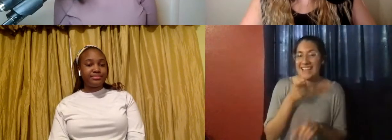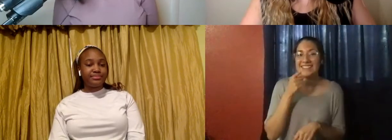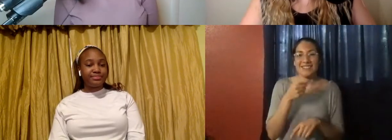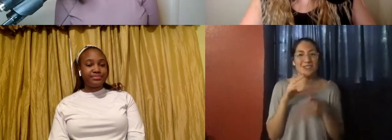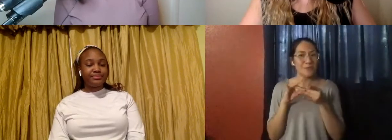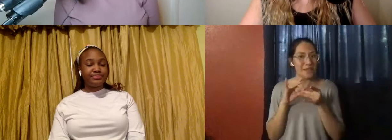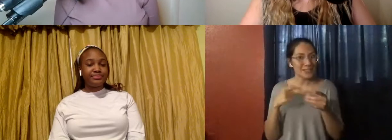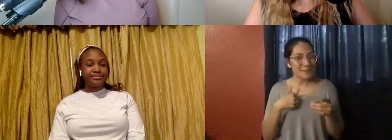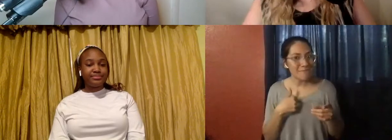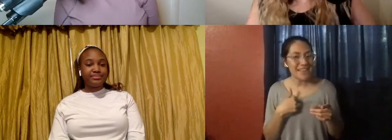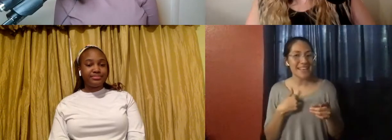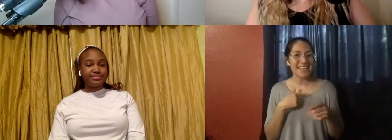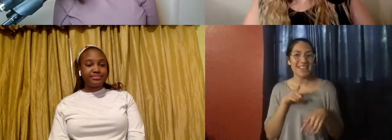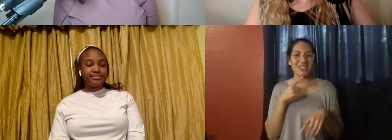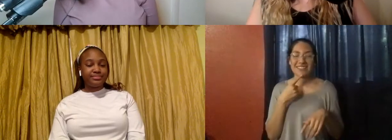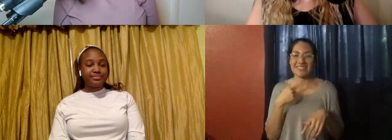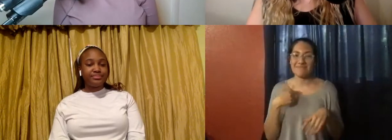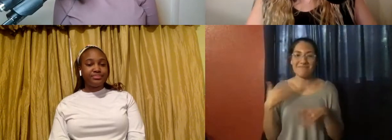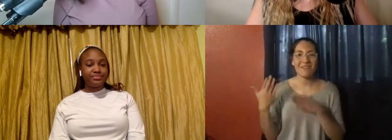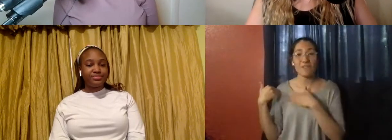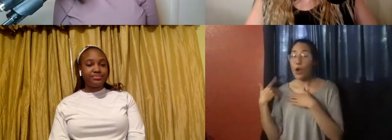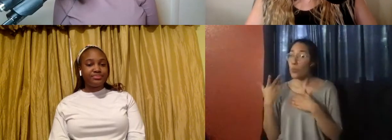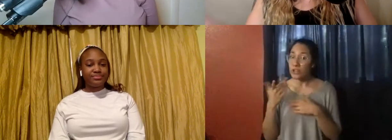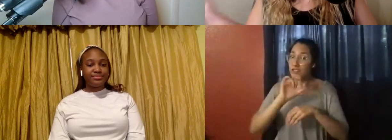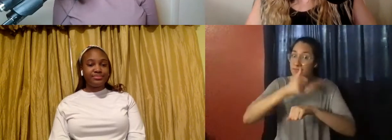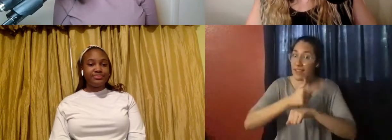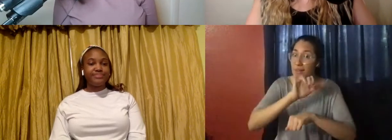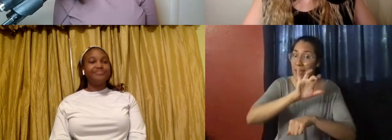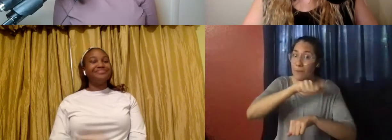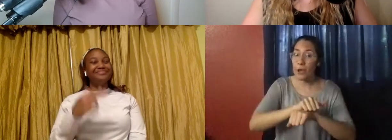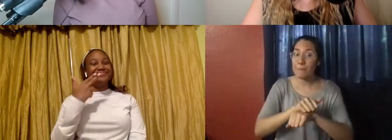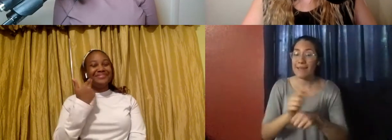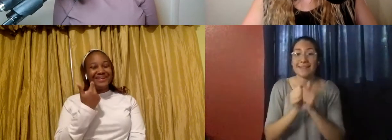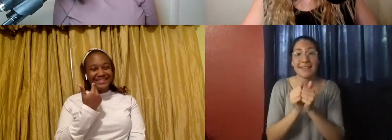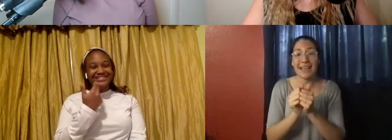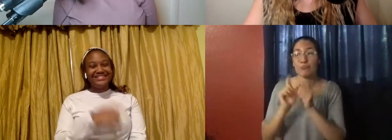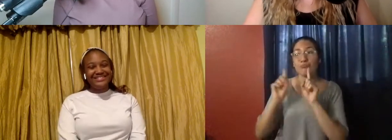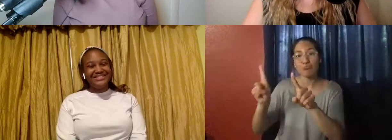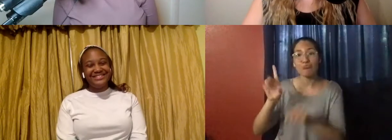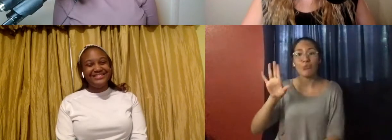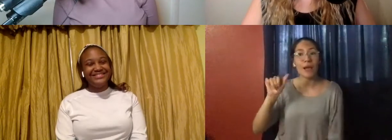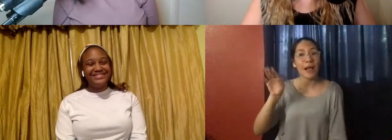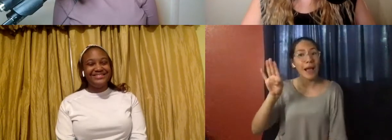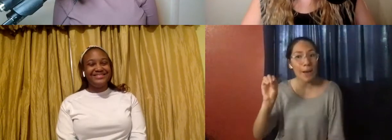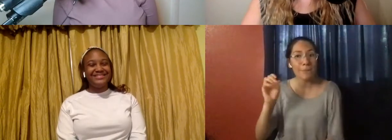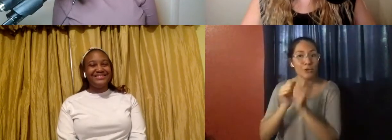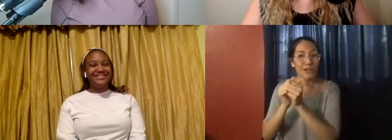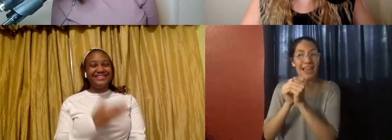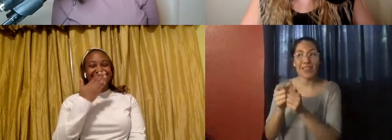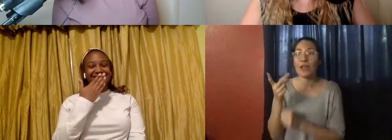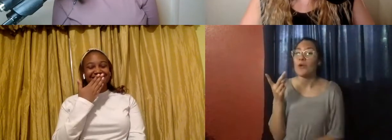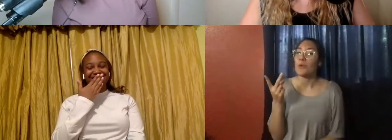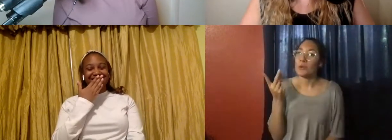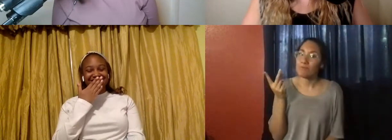said my fault, which we booked that appointment together. We went to Cabo together. We both were going to be in swimsuits the whole time. So that